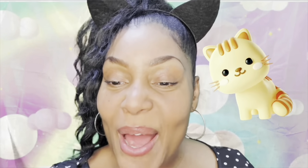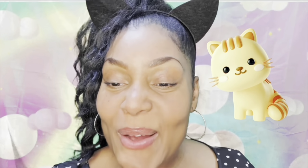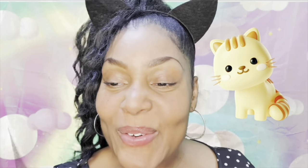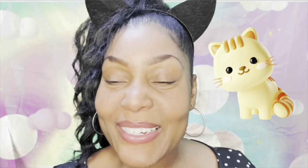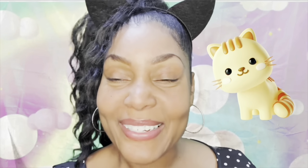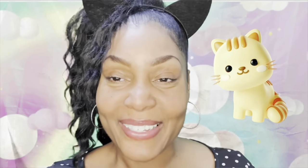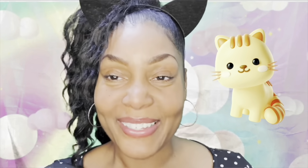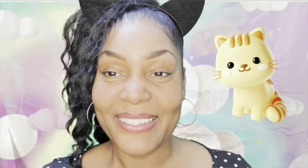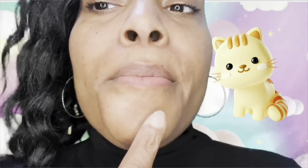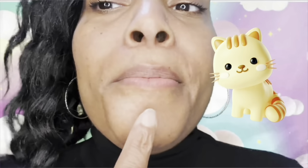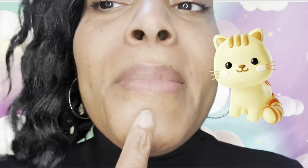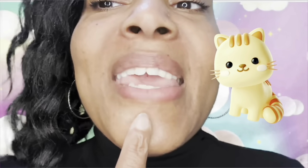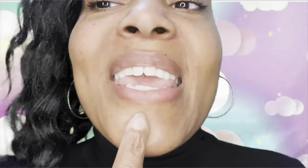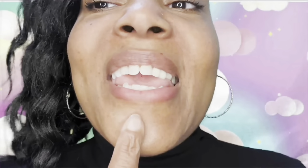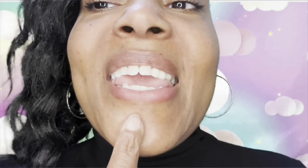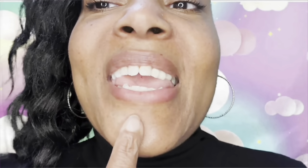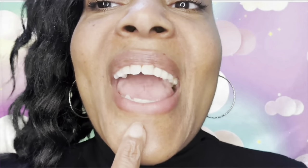Meow.